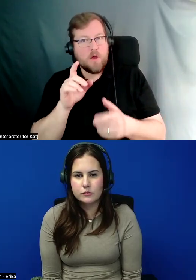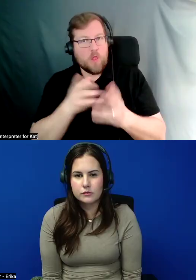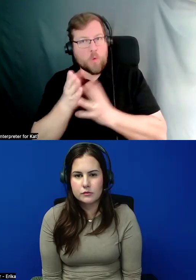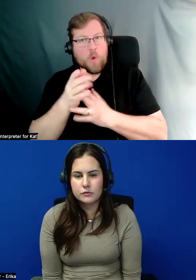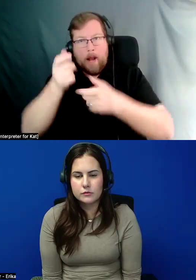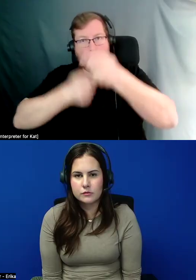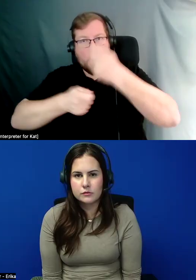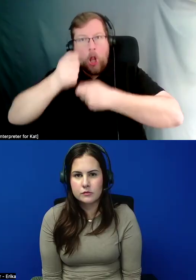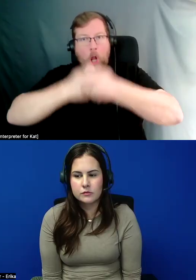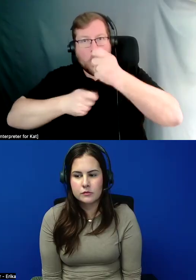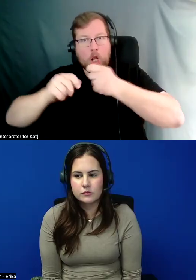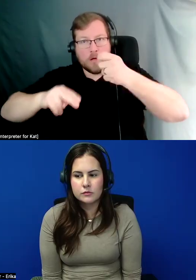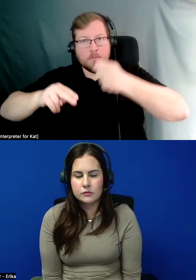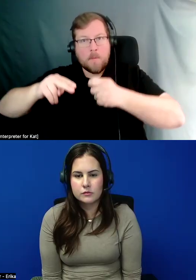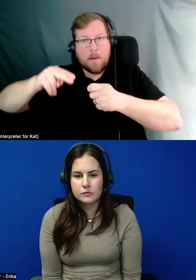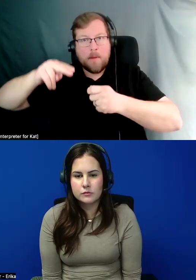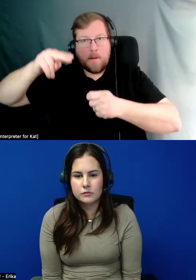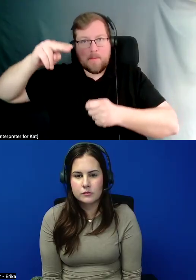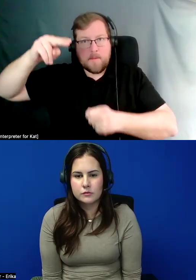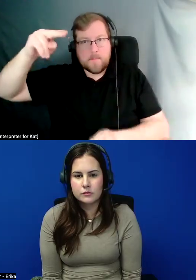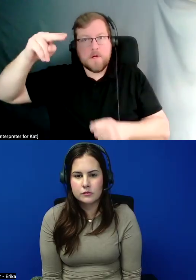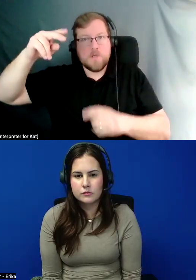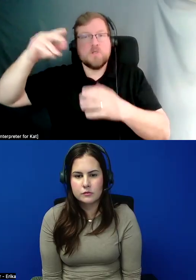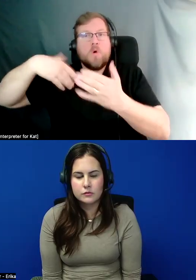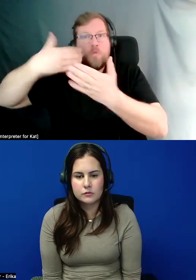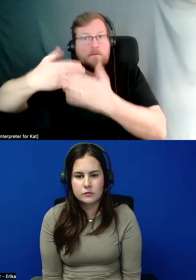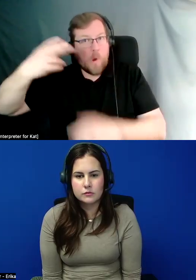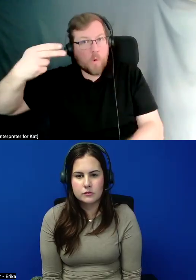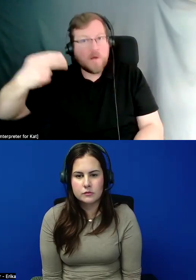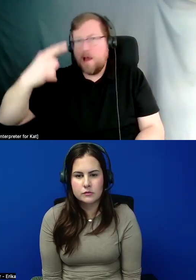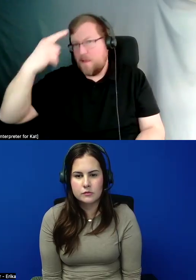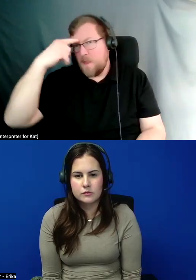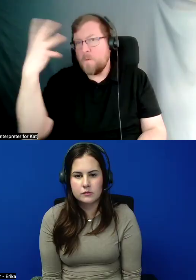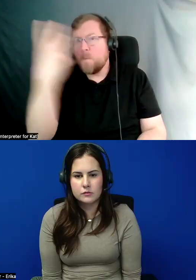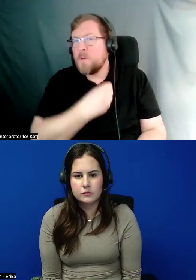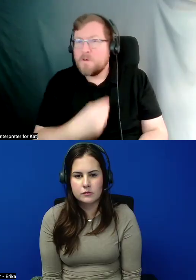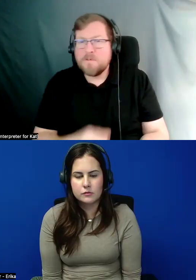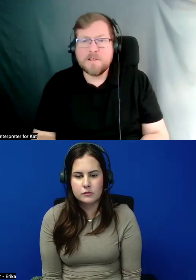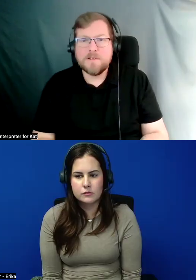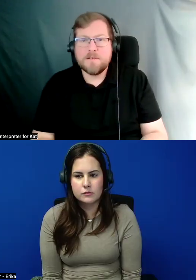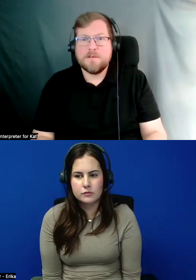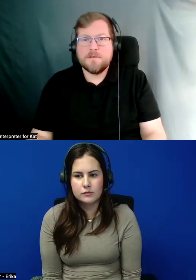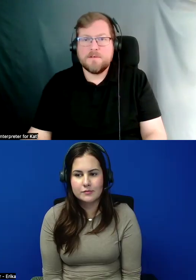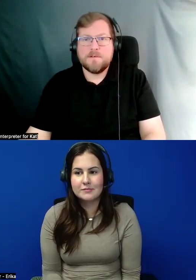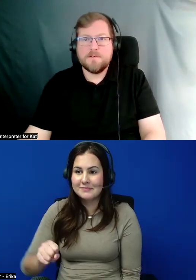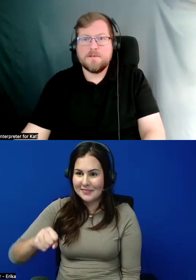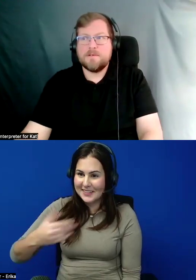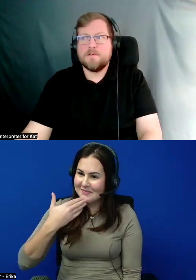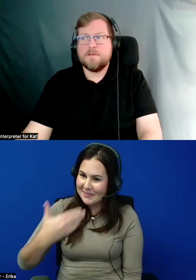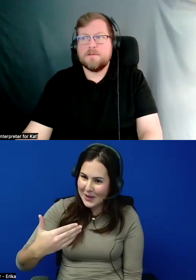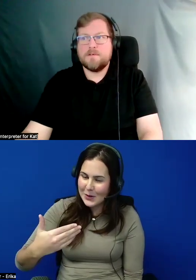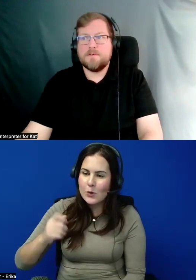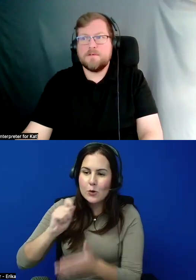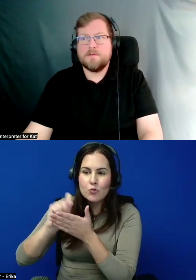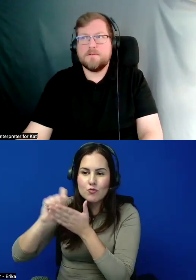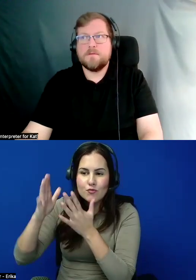hotel room, tree house thing. I thought that was really beautiful. Yeah, thank you. Juliana, the writer,